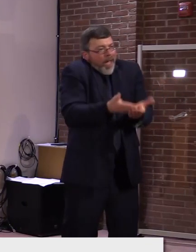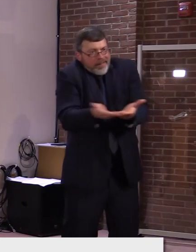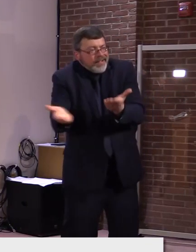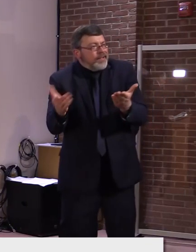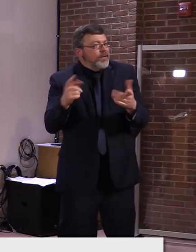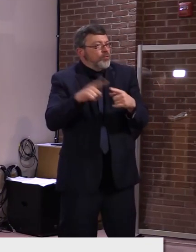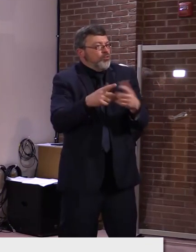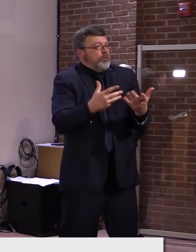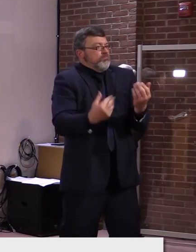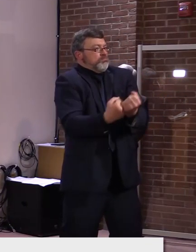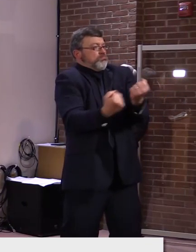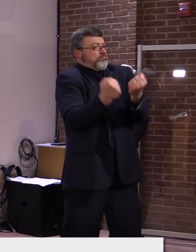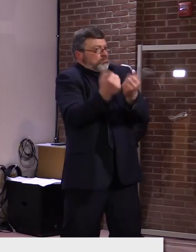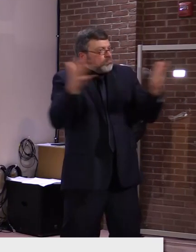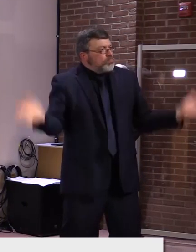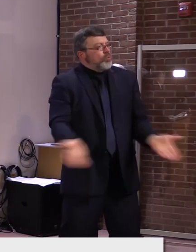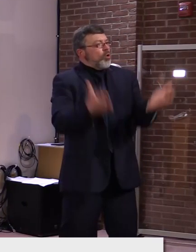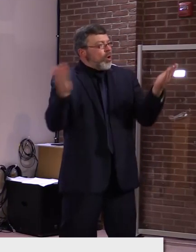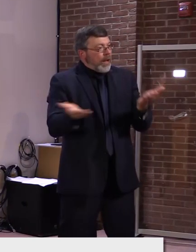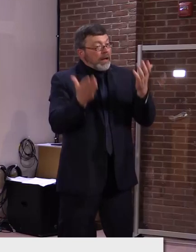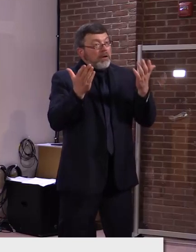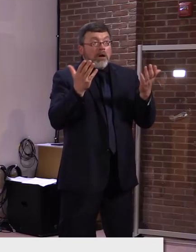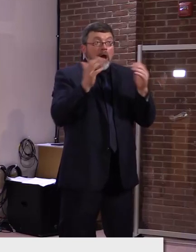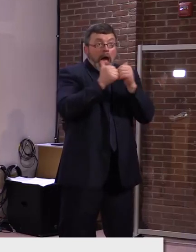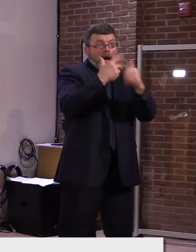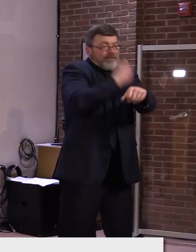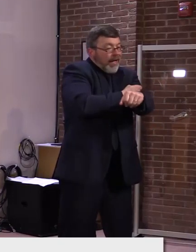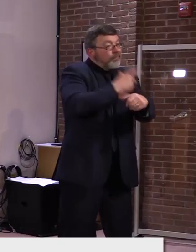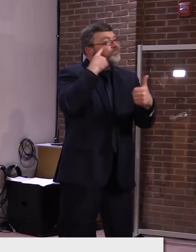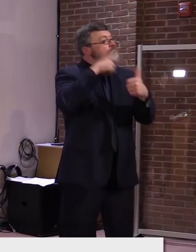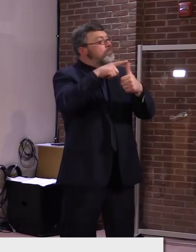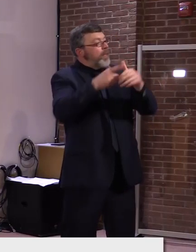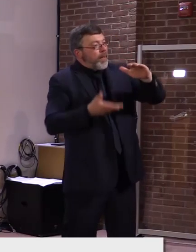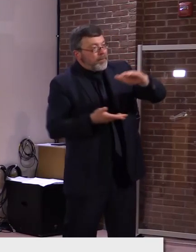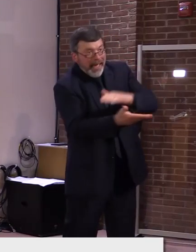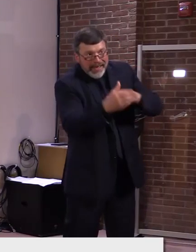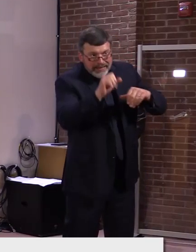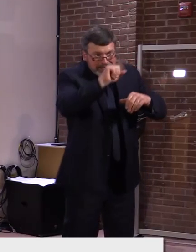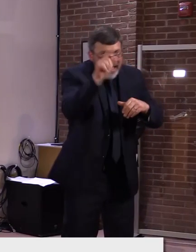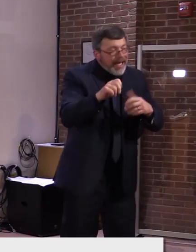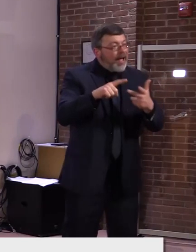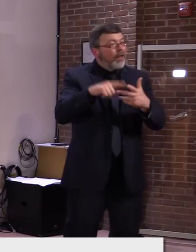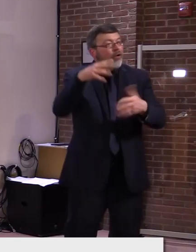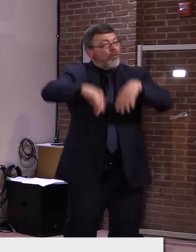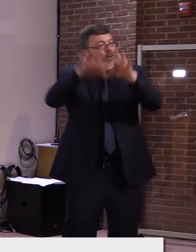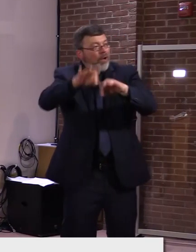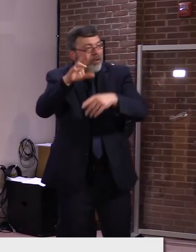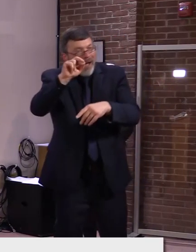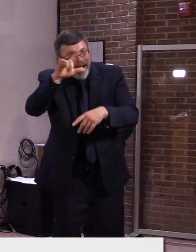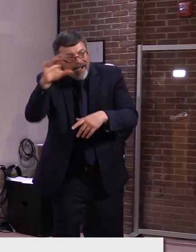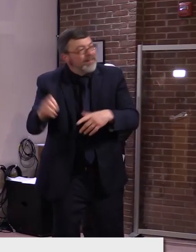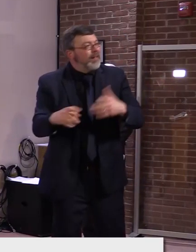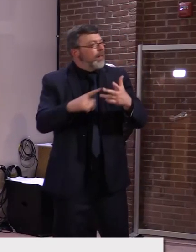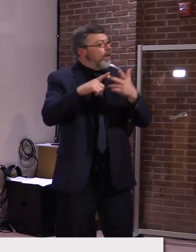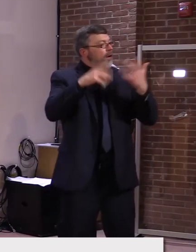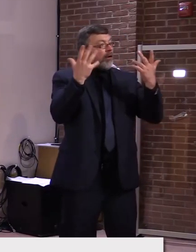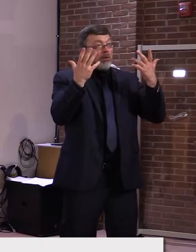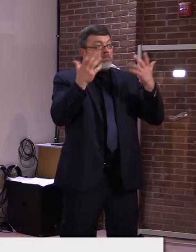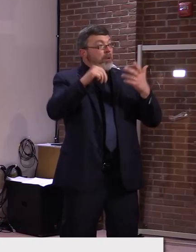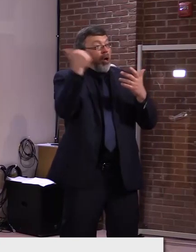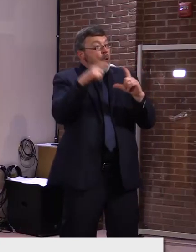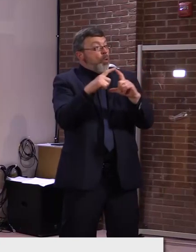ways to celebrate folks coming out to get their shot. And we hope to distribute coupons for creamies to our school-based